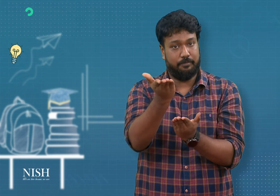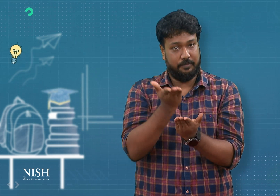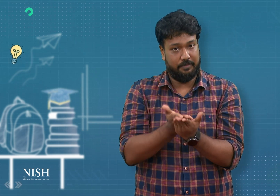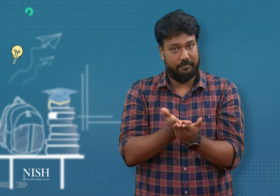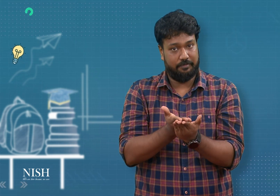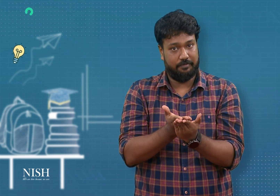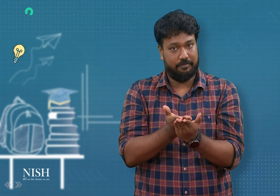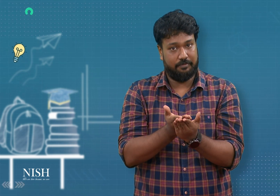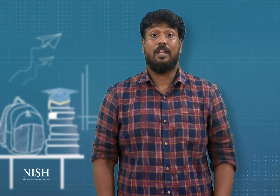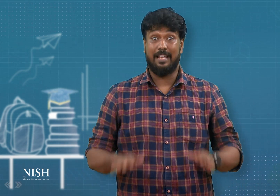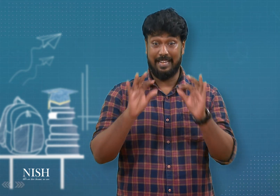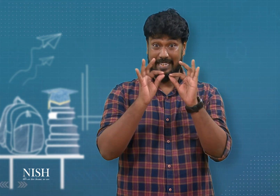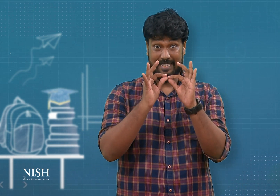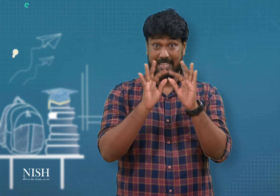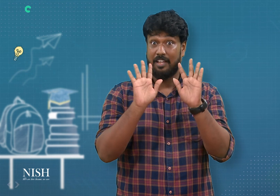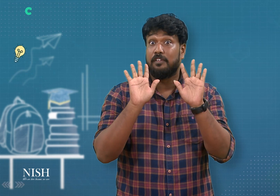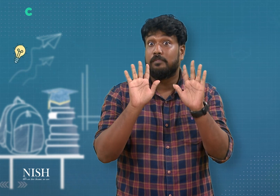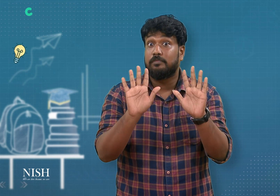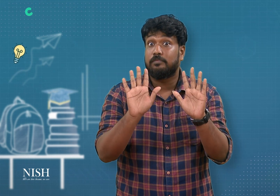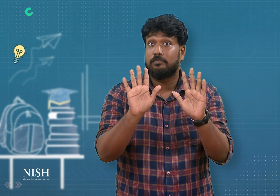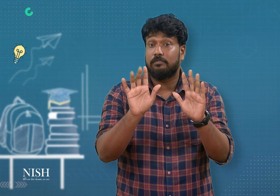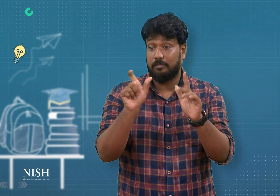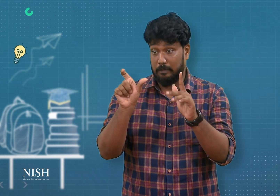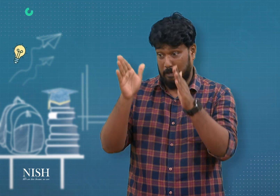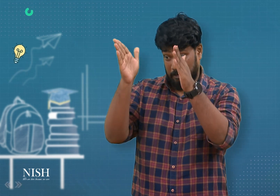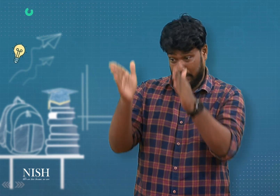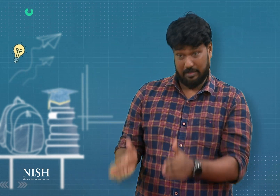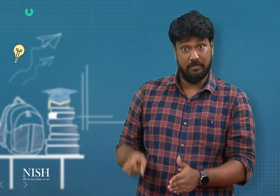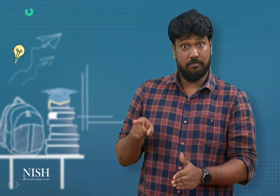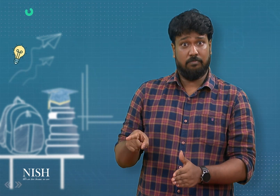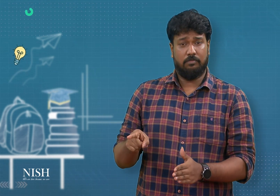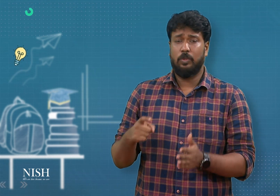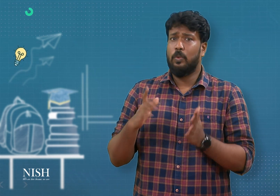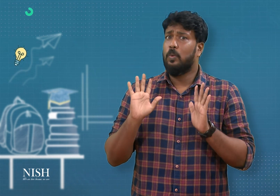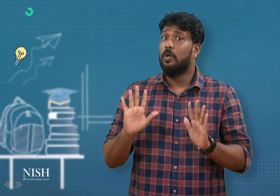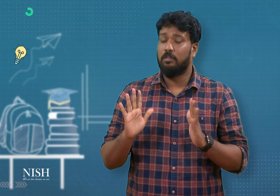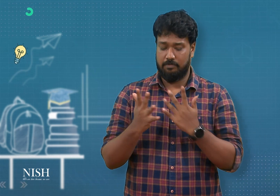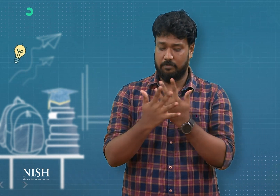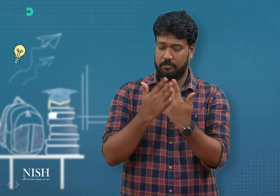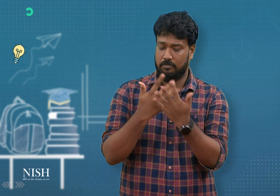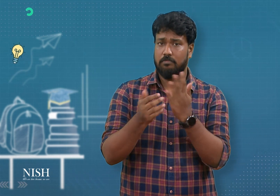examinations for the reserved categories to be strictly followed as per the policy of the state or central